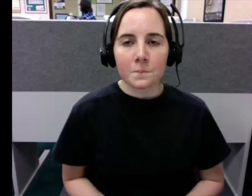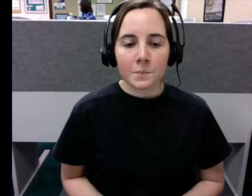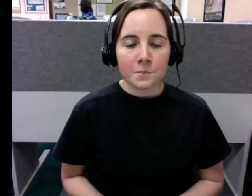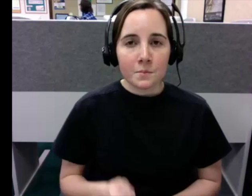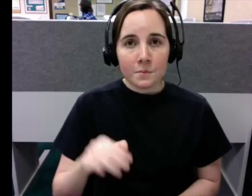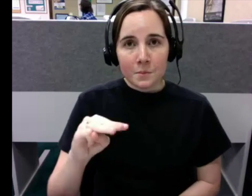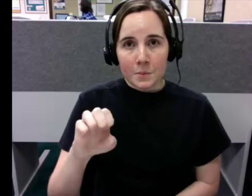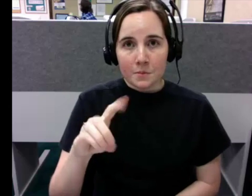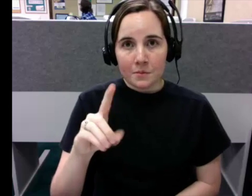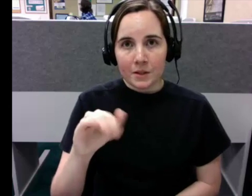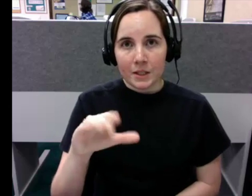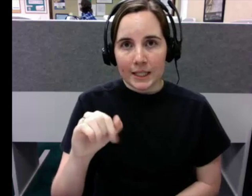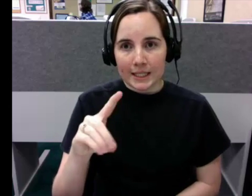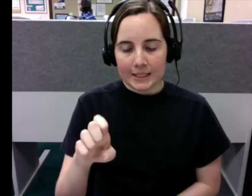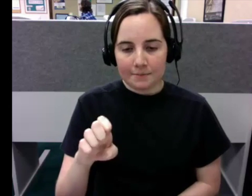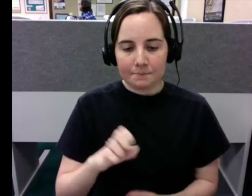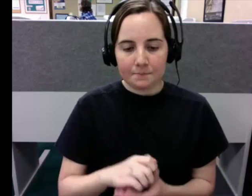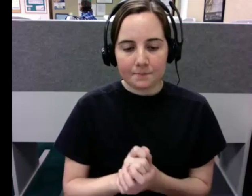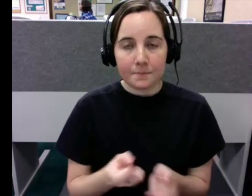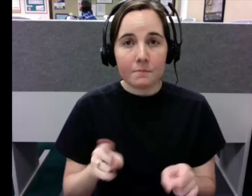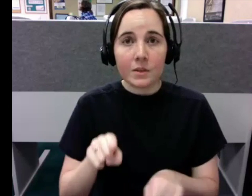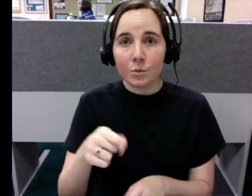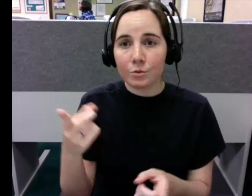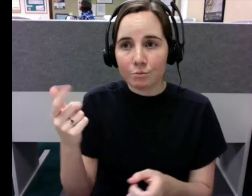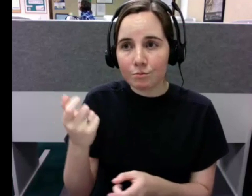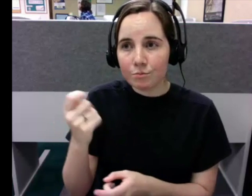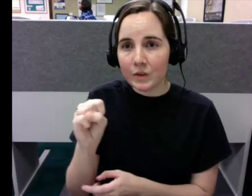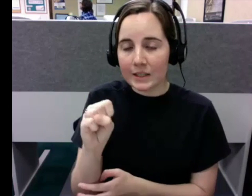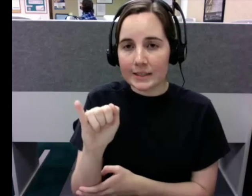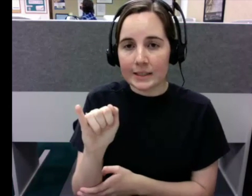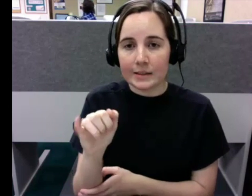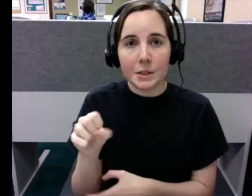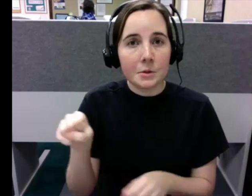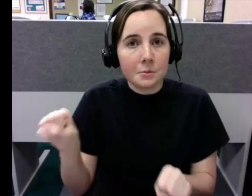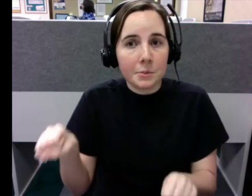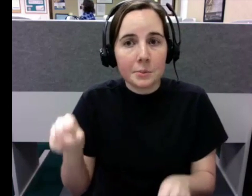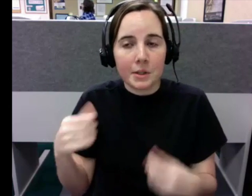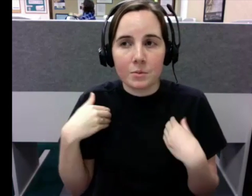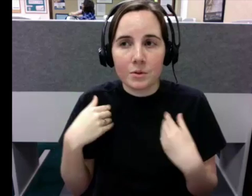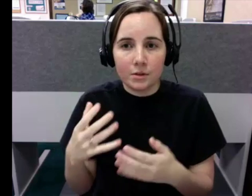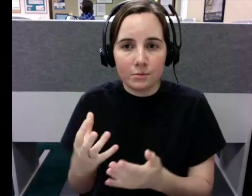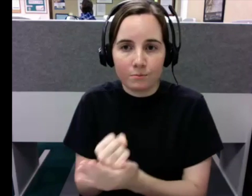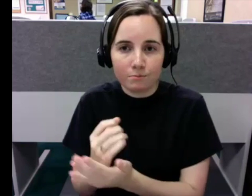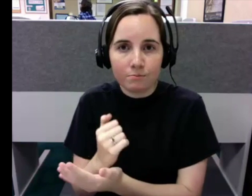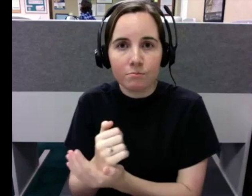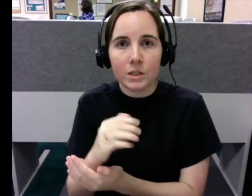Medicaid. When you get SSI, you also may get Medicaid, which helps pay doctor and hospital bills.